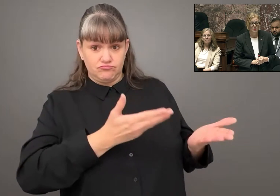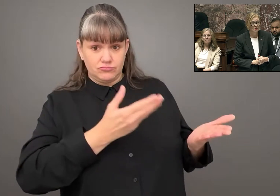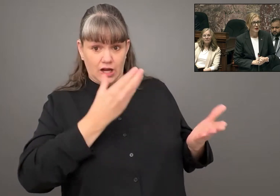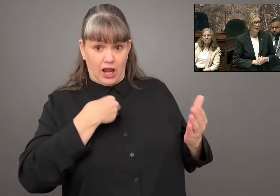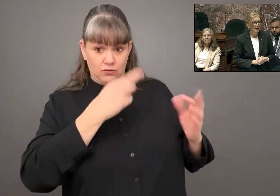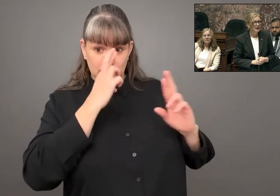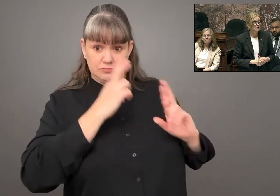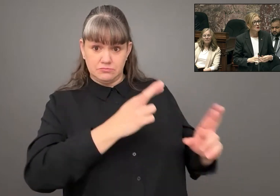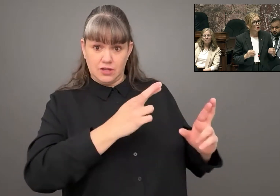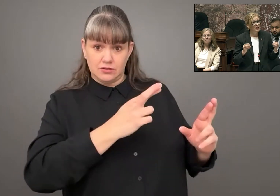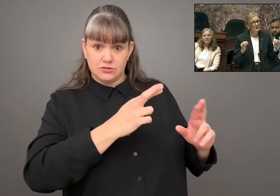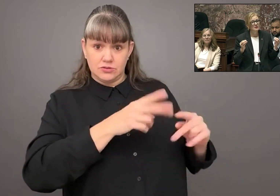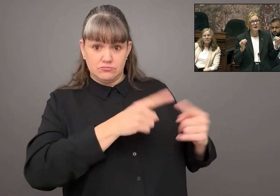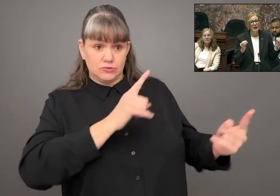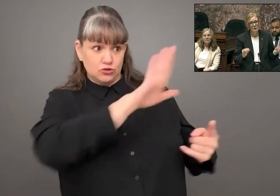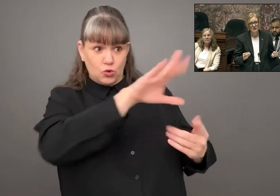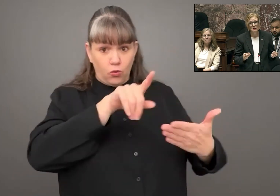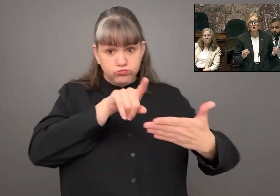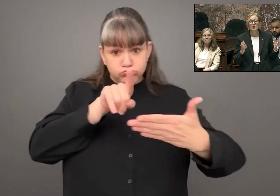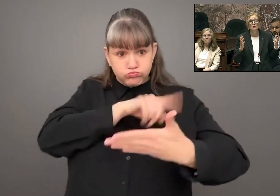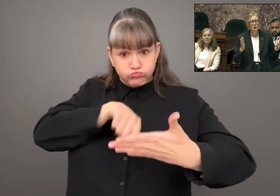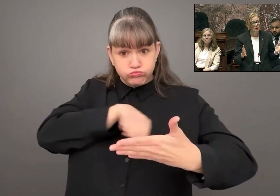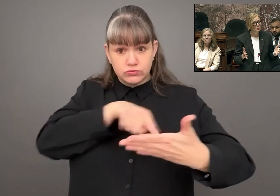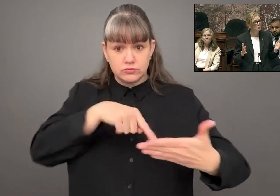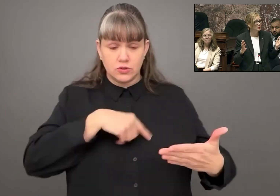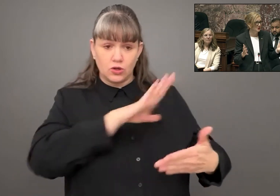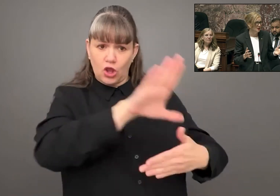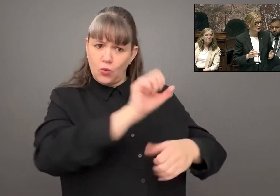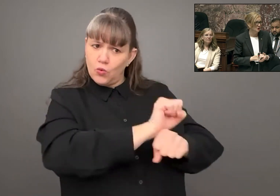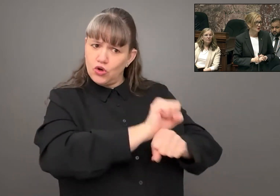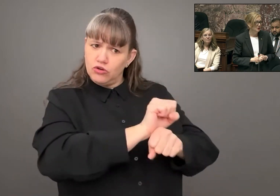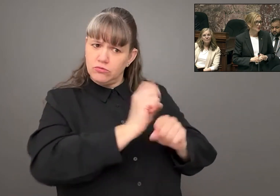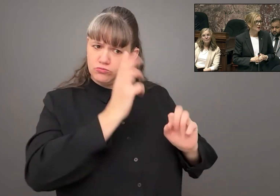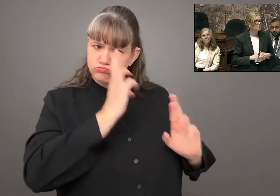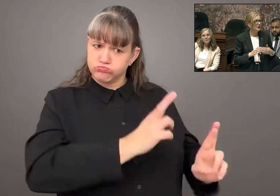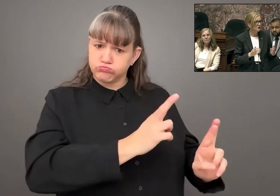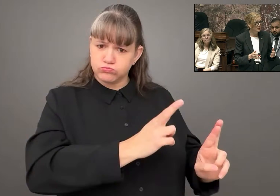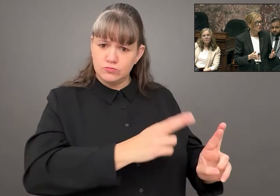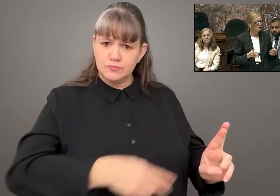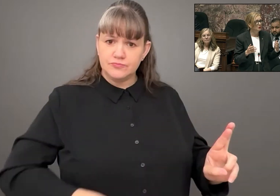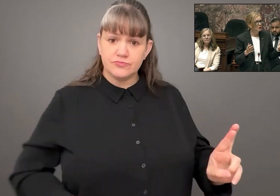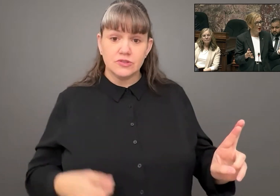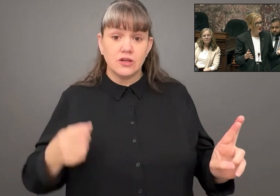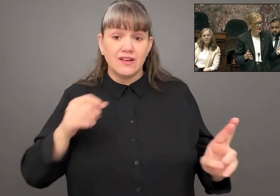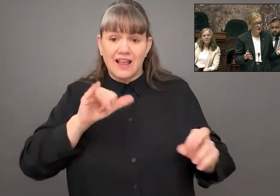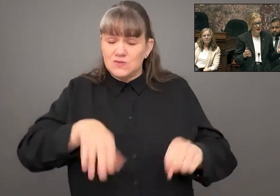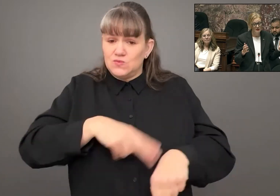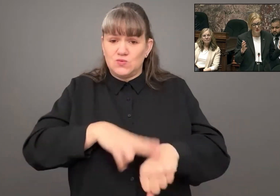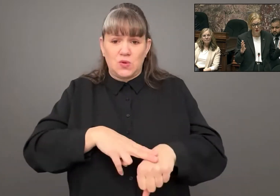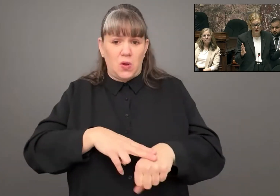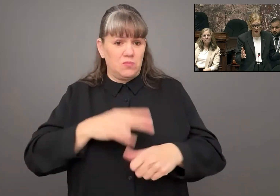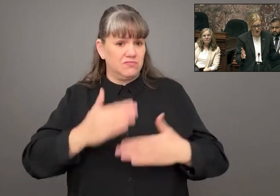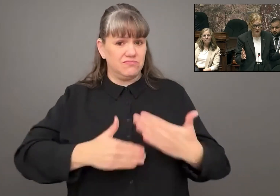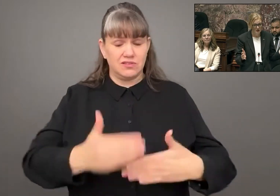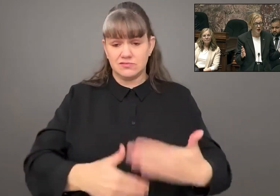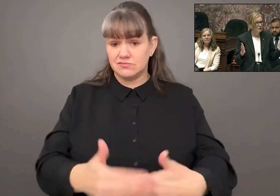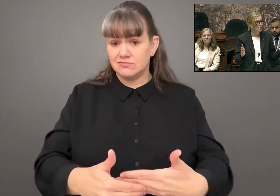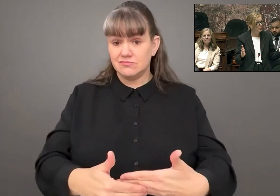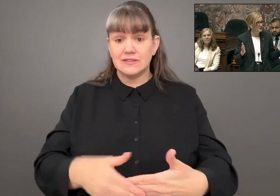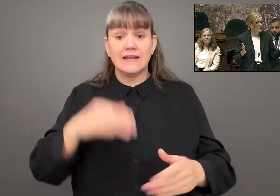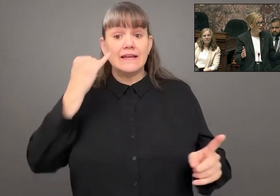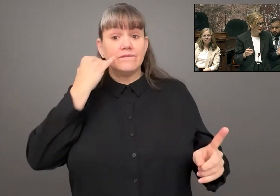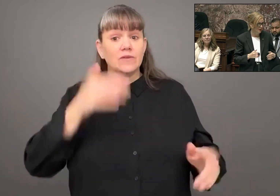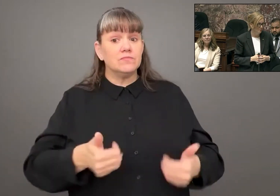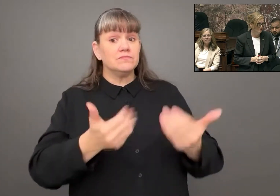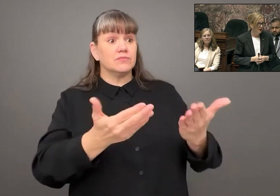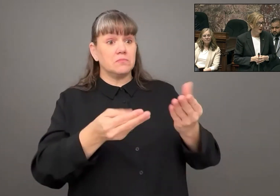Absolutely. And it is absolutely normal procedure that a budget will be brought in and it is a reflection of a